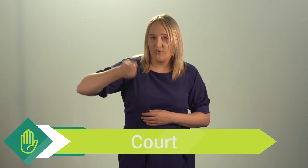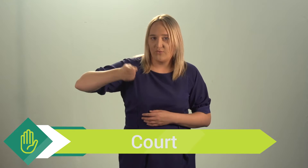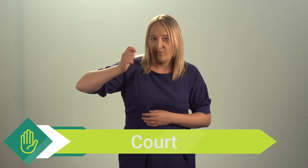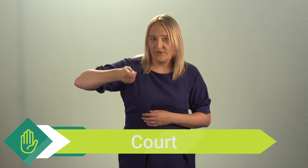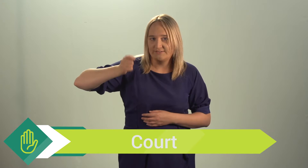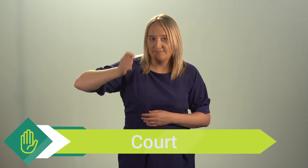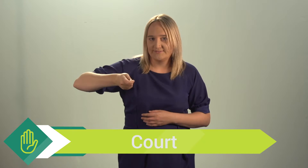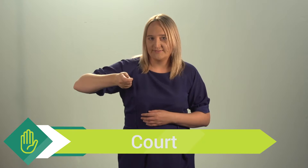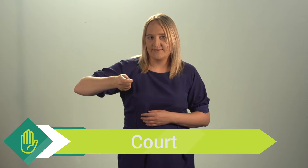court,